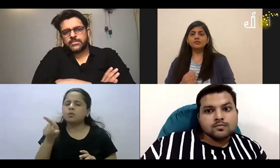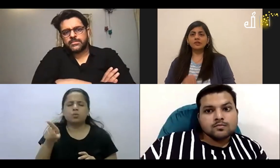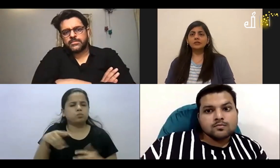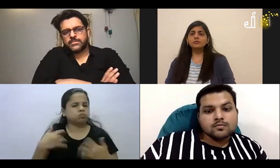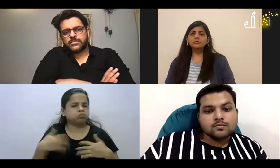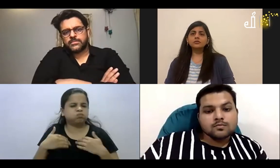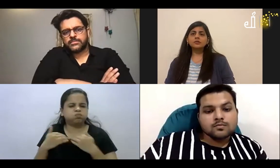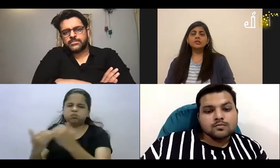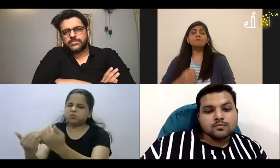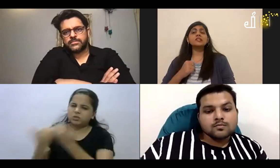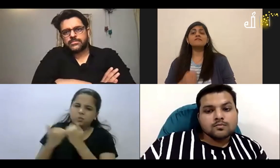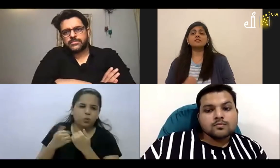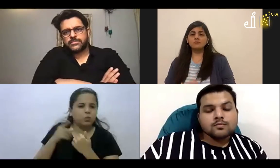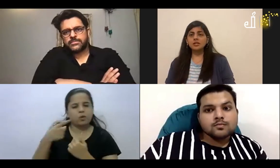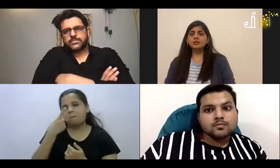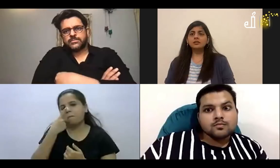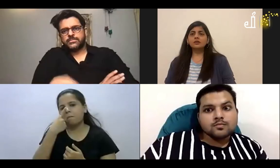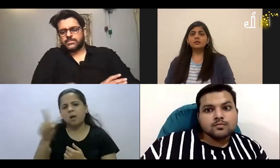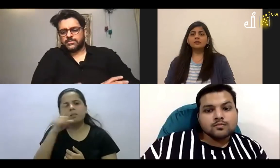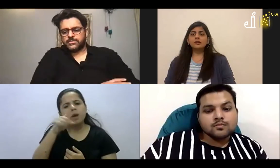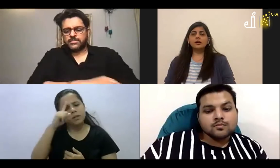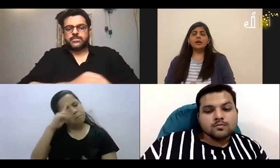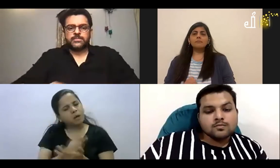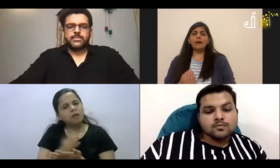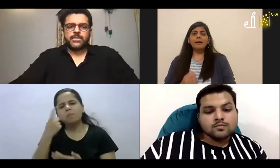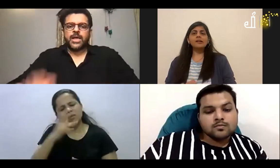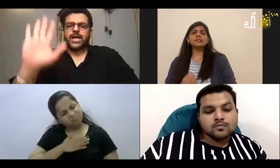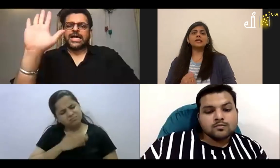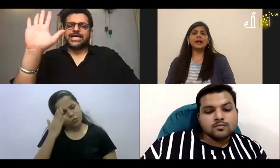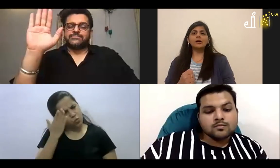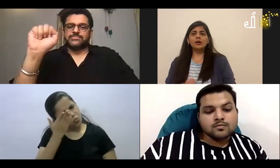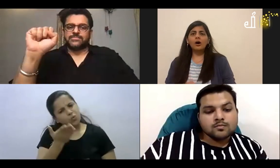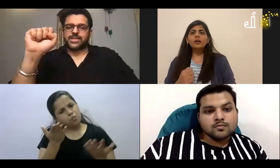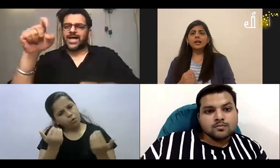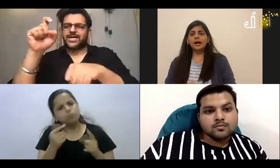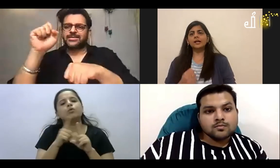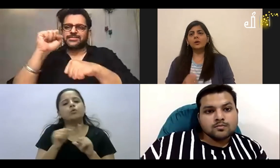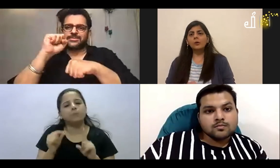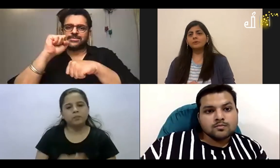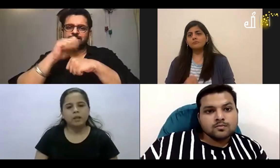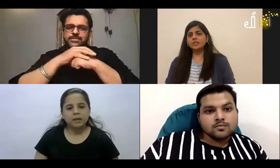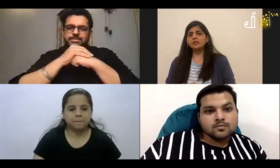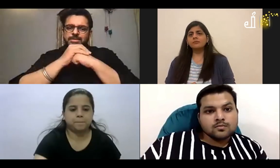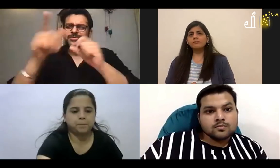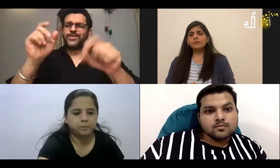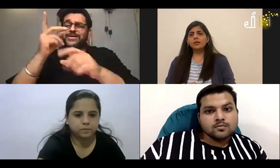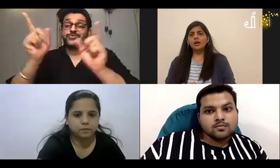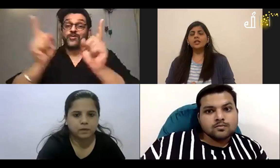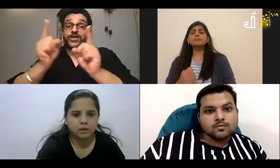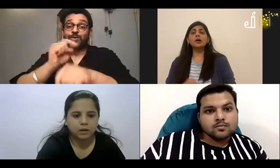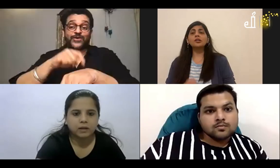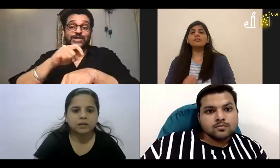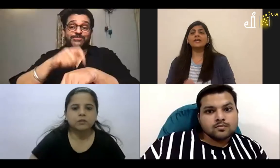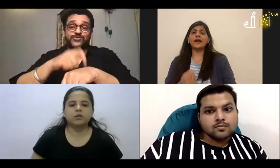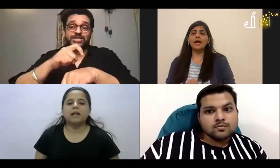of strength. She believed in me. My parents had all high hope in me. And